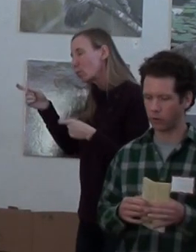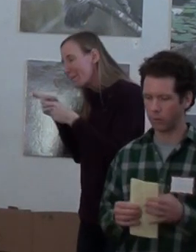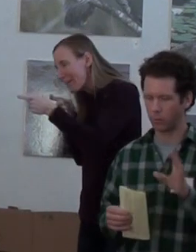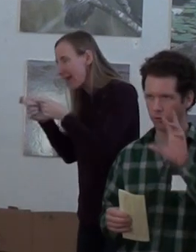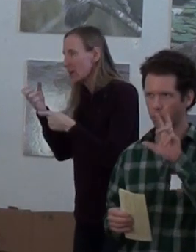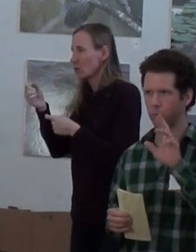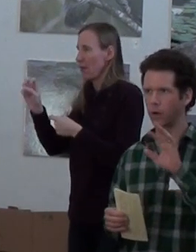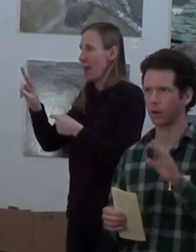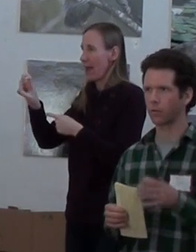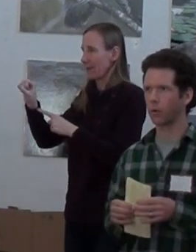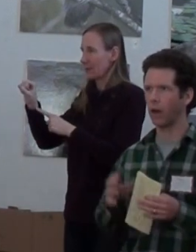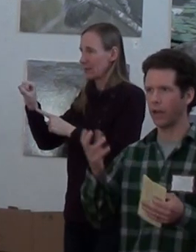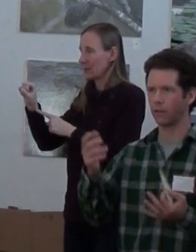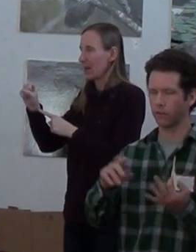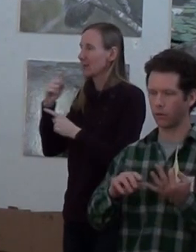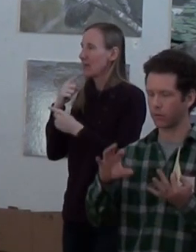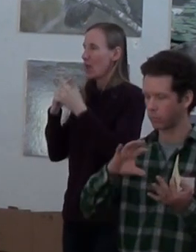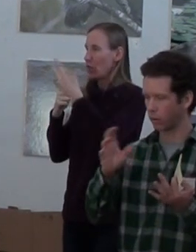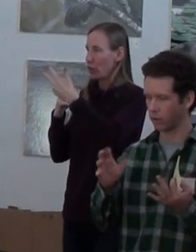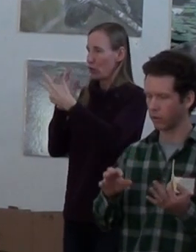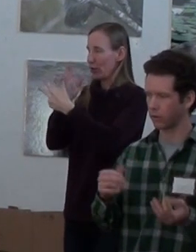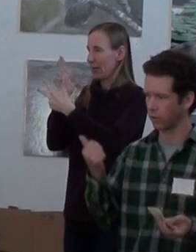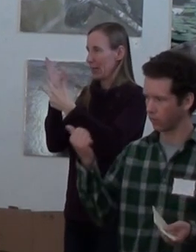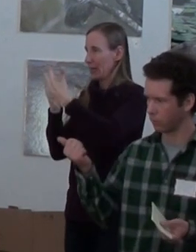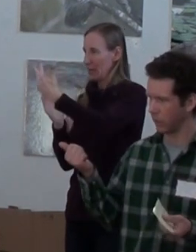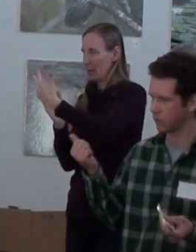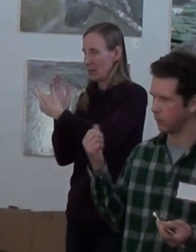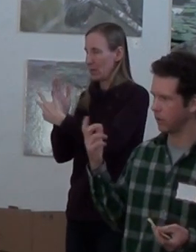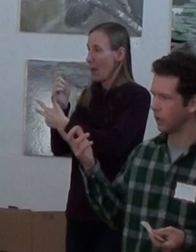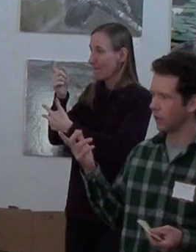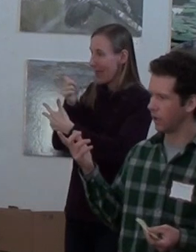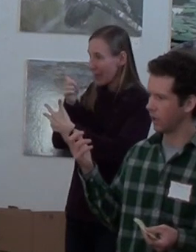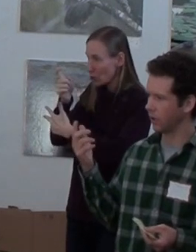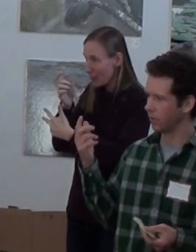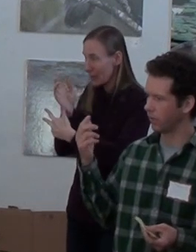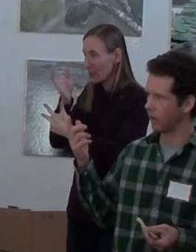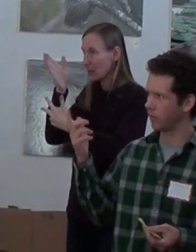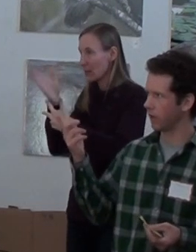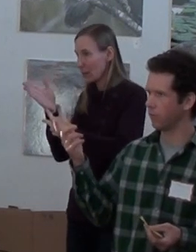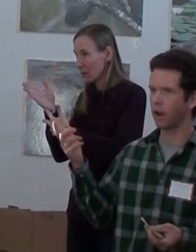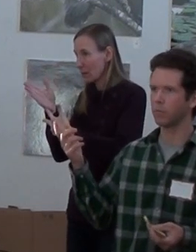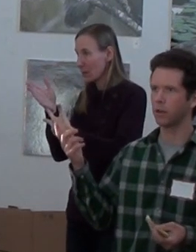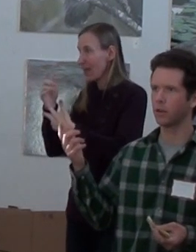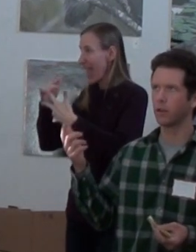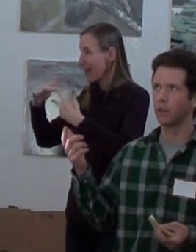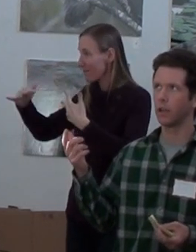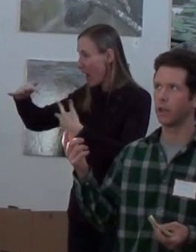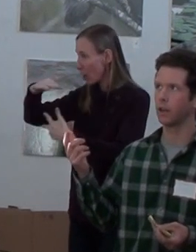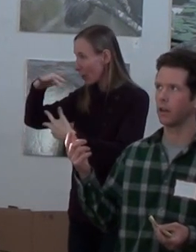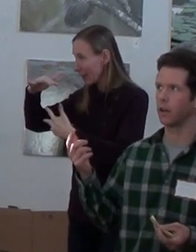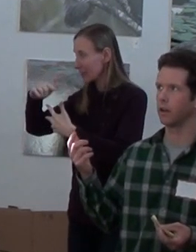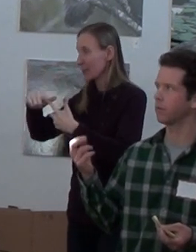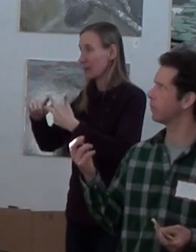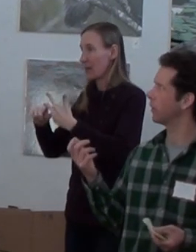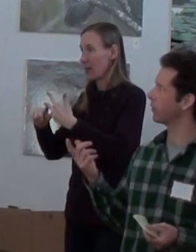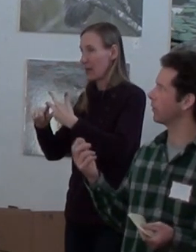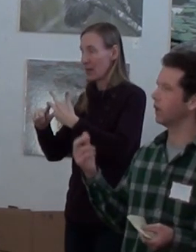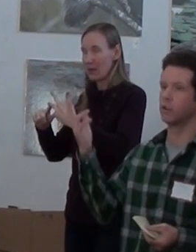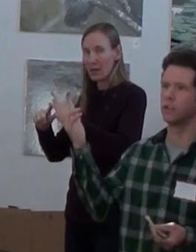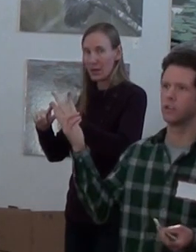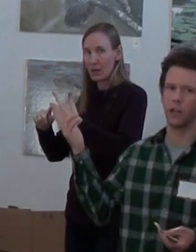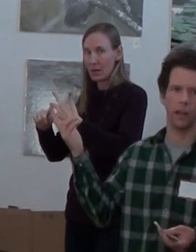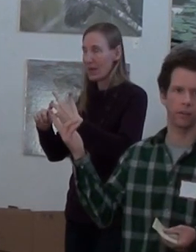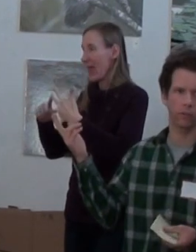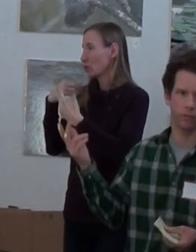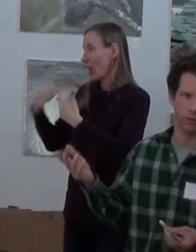I always tell people it's a three-part pie. It's, you know, broken into thirds. It's management, into the environment, and what else was